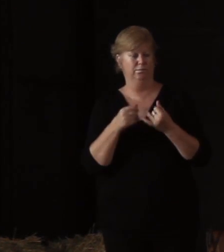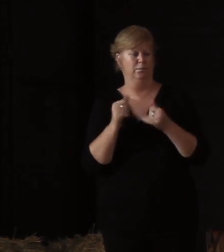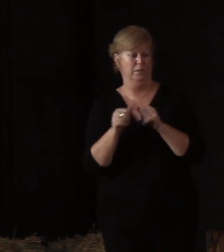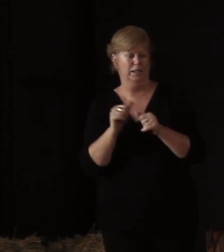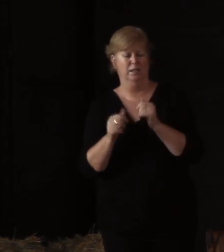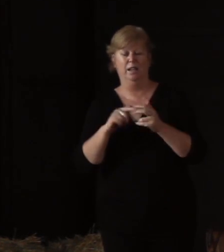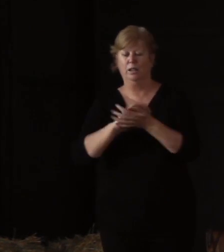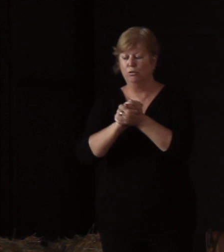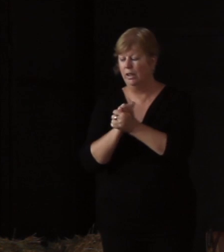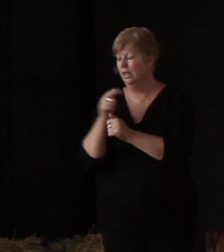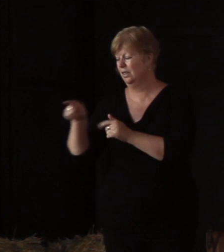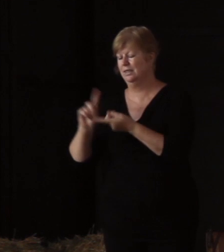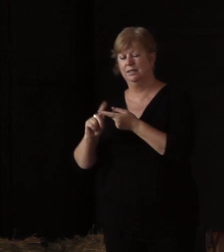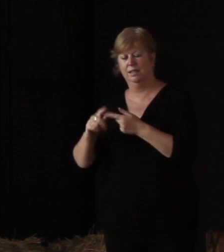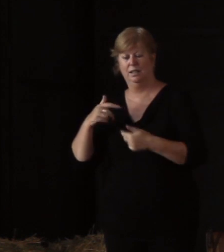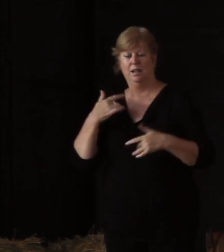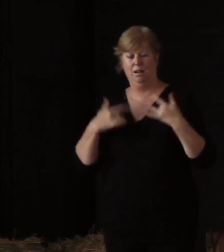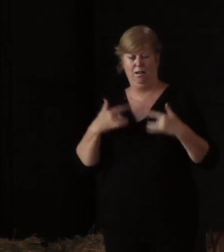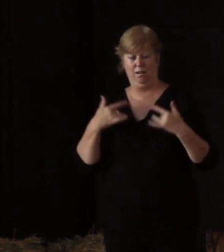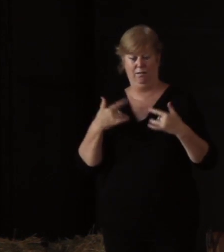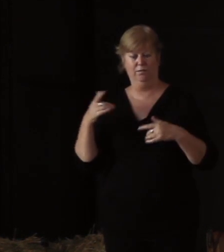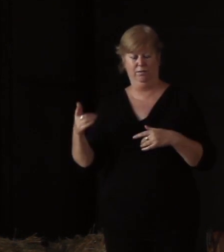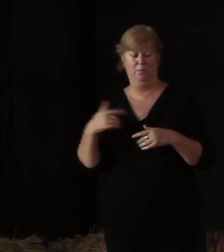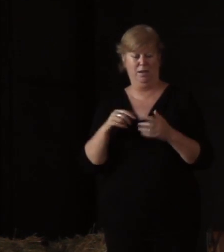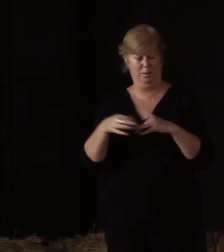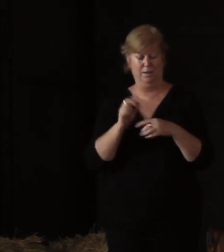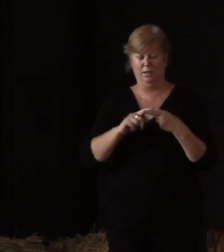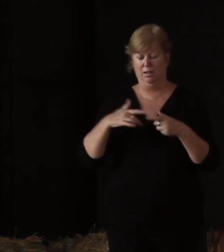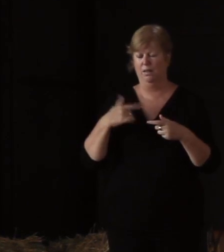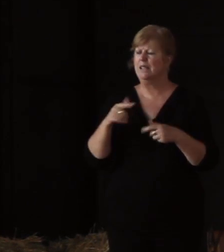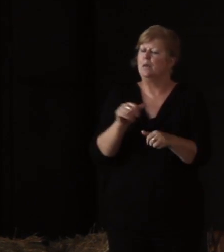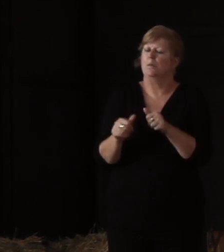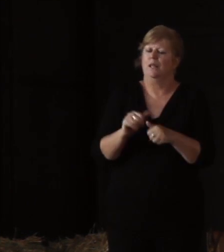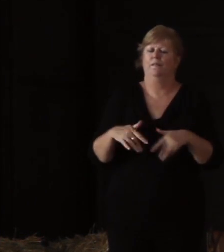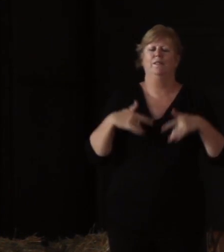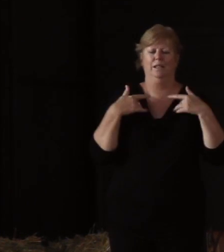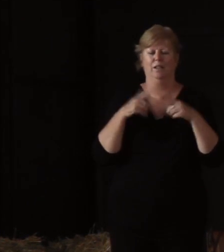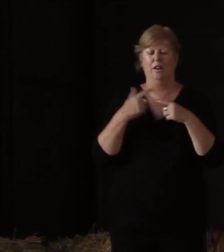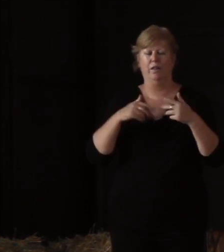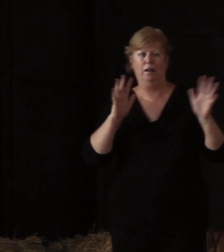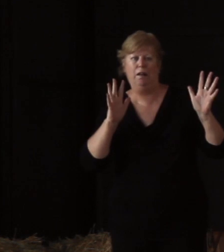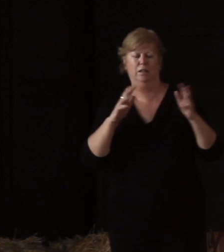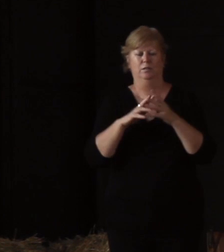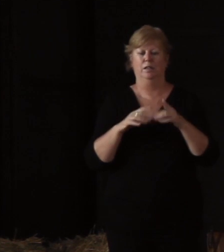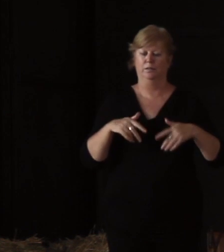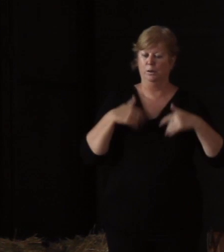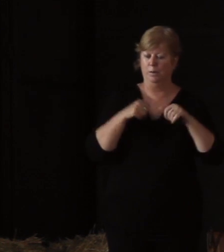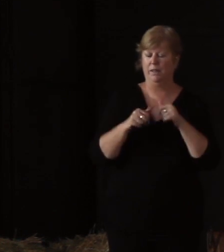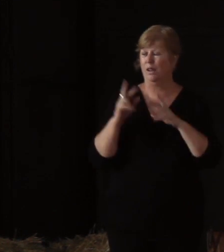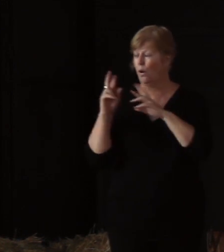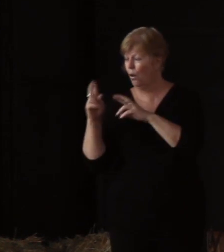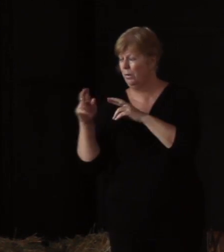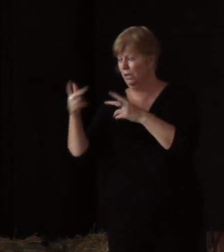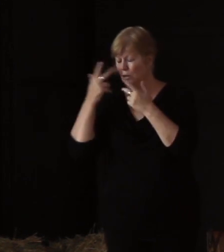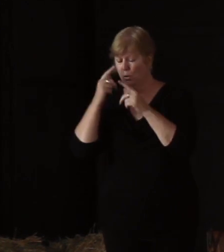had gratitude that he was still alive. Let me focus on that. There's a better feeling moment. And so we do that and then there was hope. He